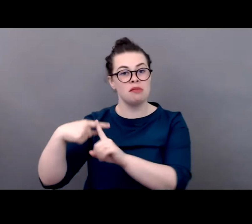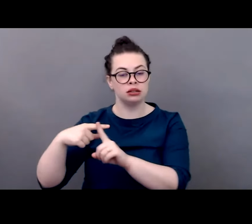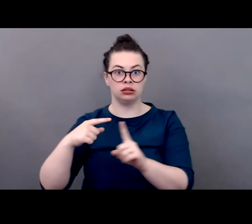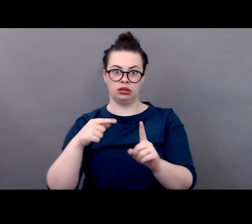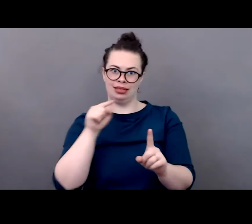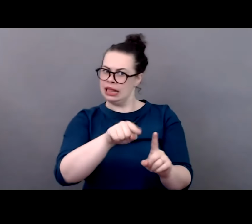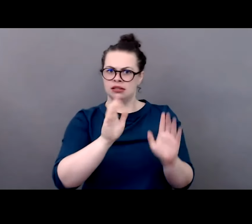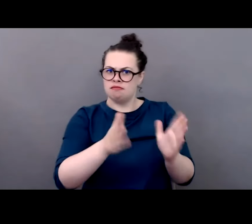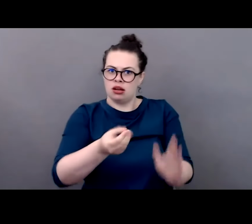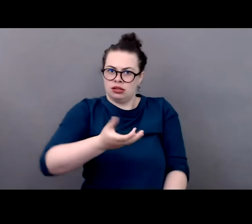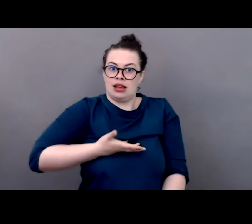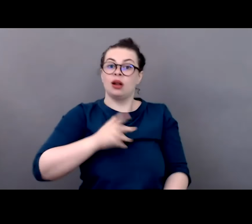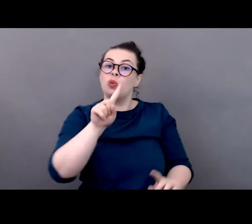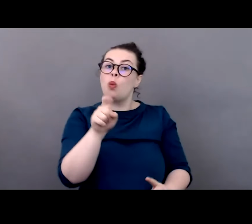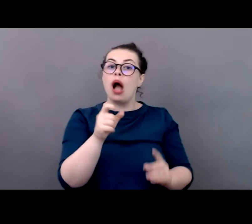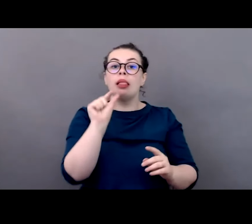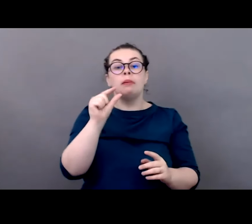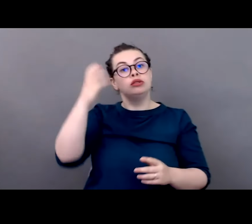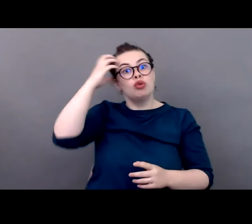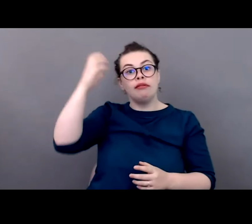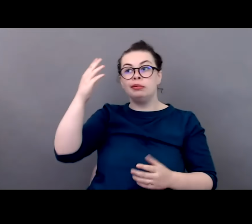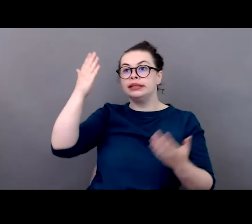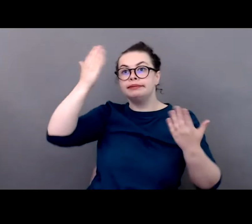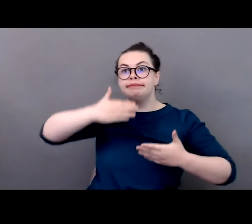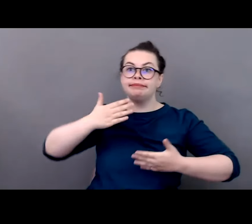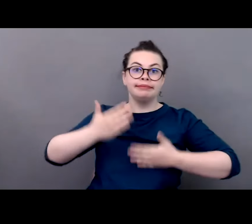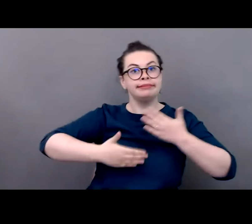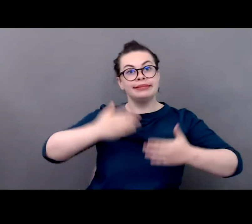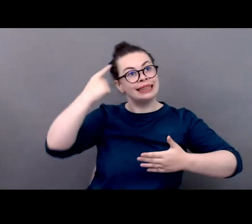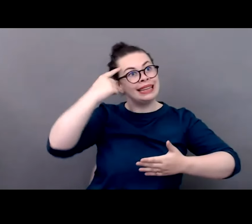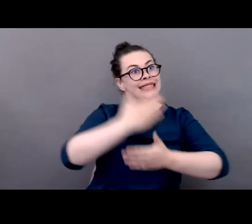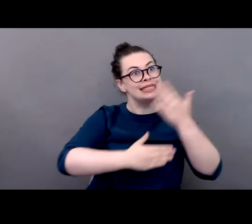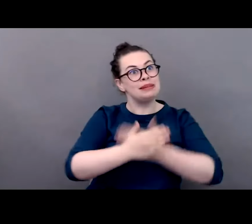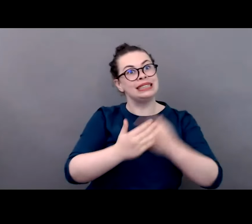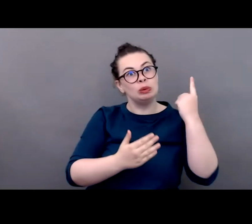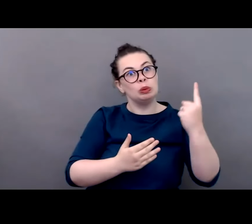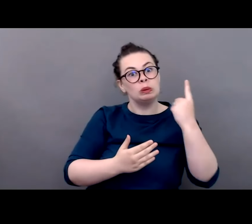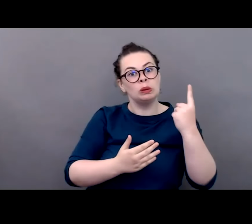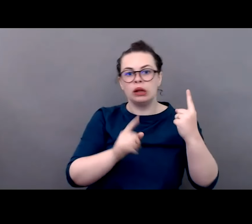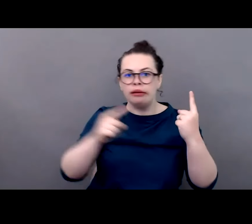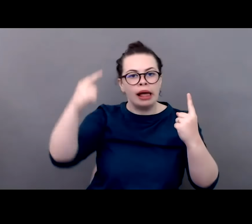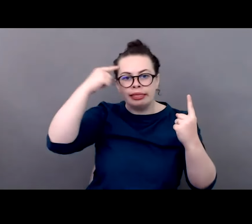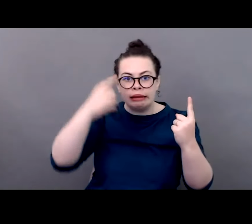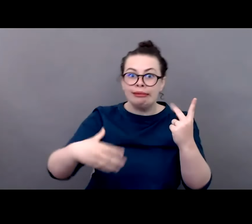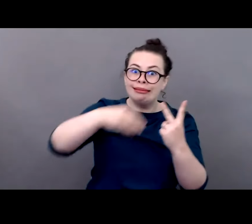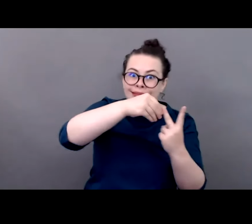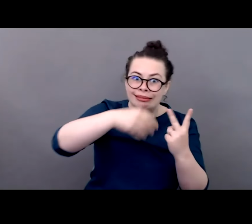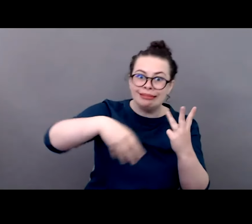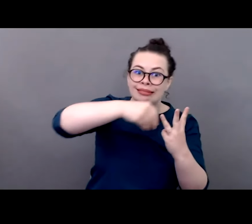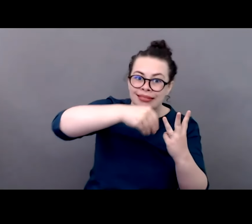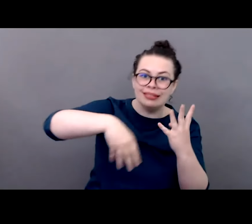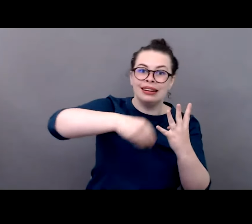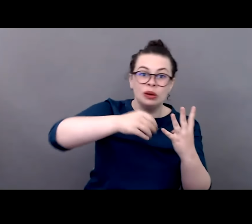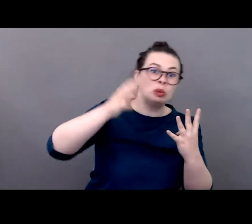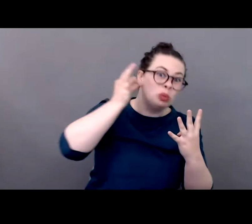important to show that disability has multiple grounds, and then is interconnected with